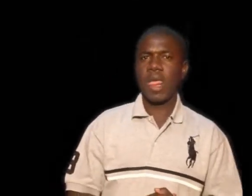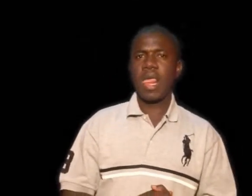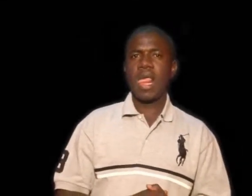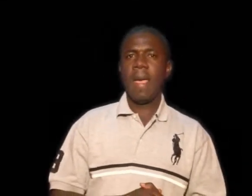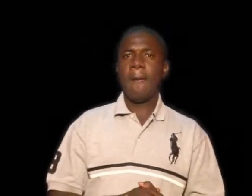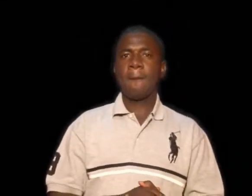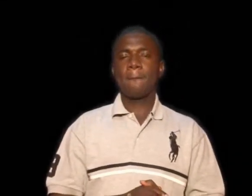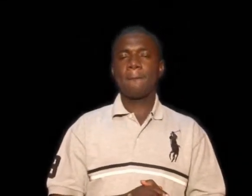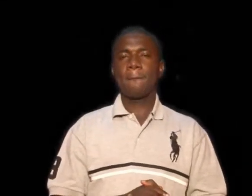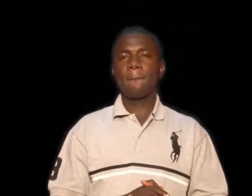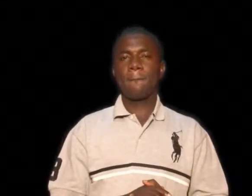17.